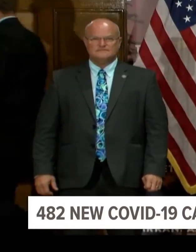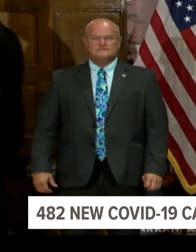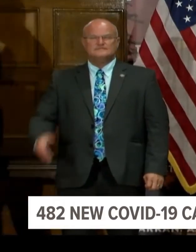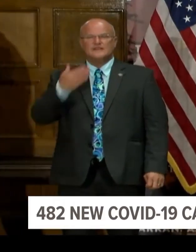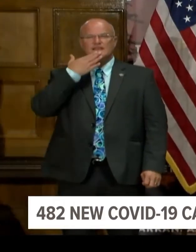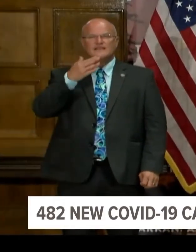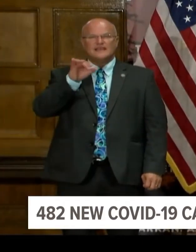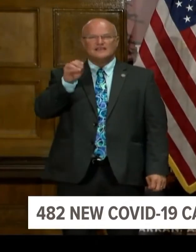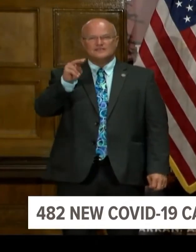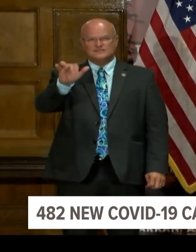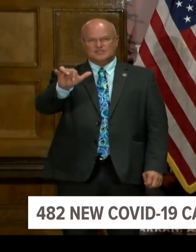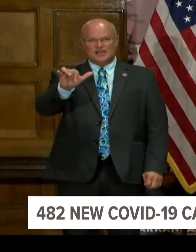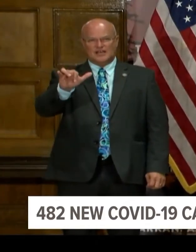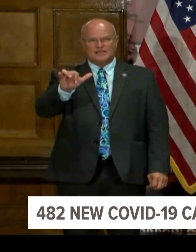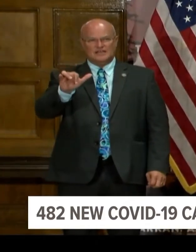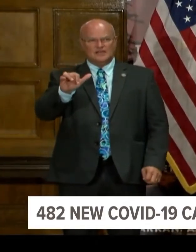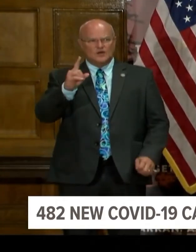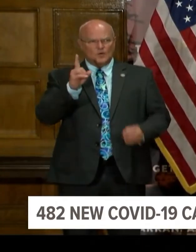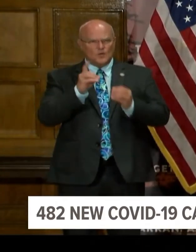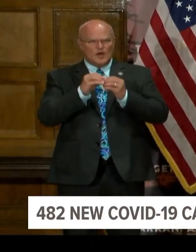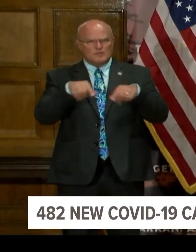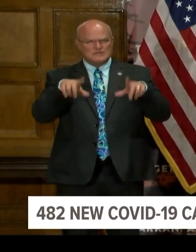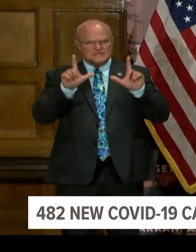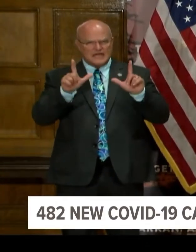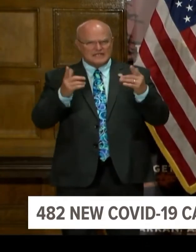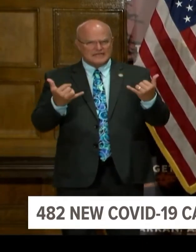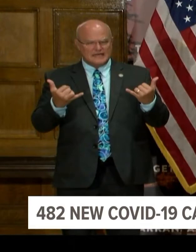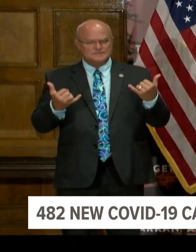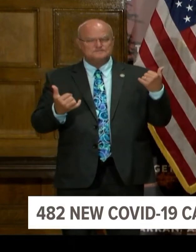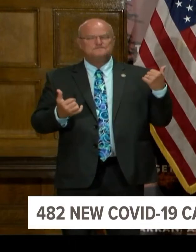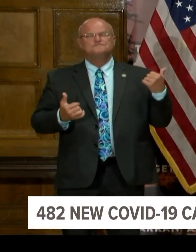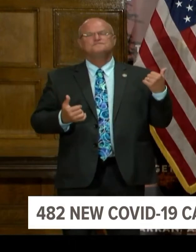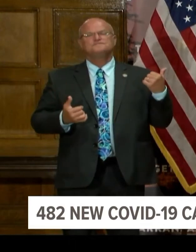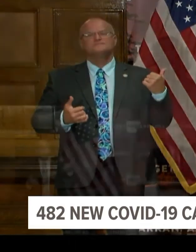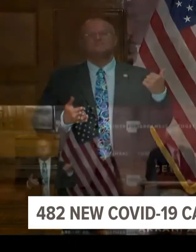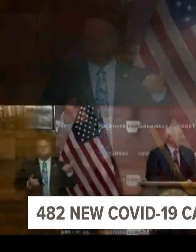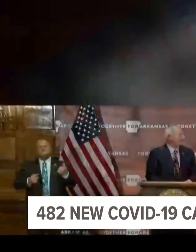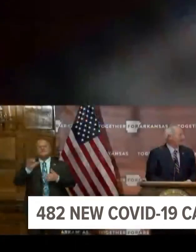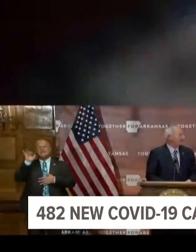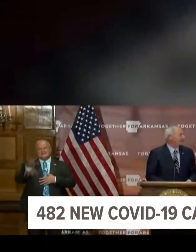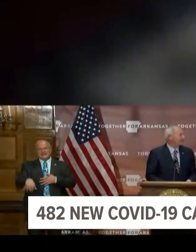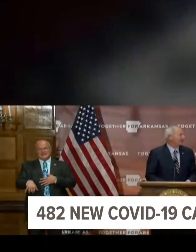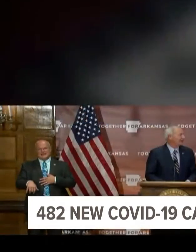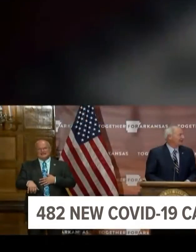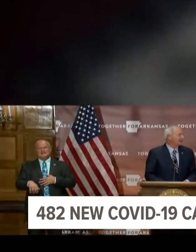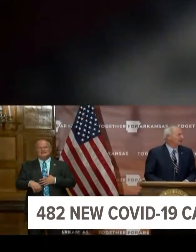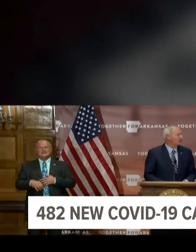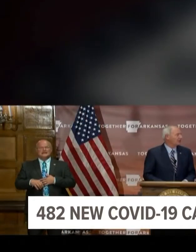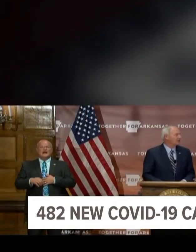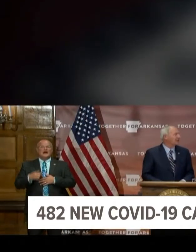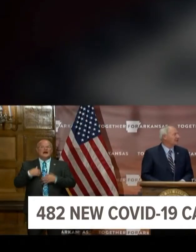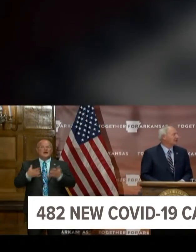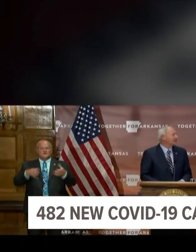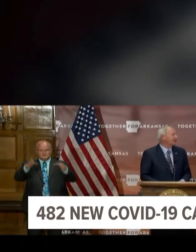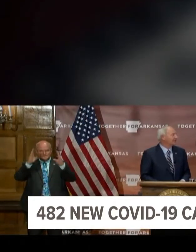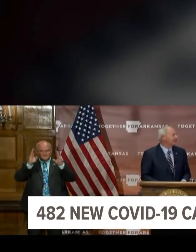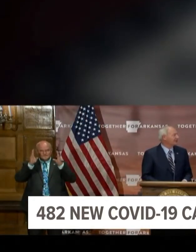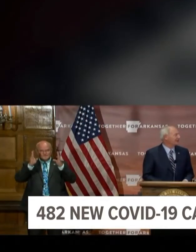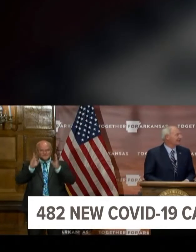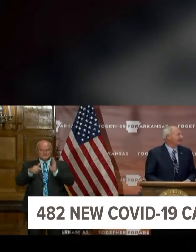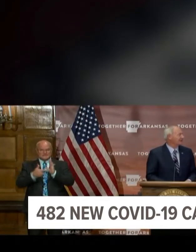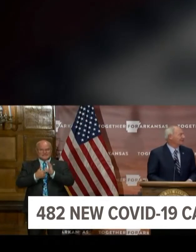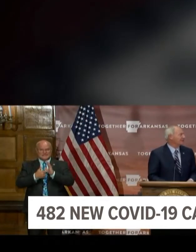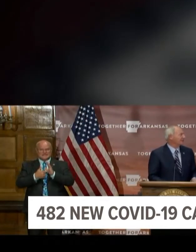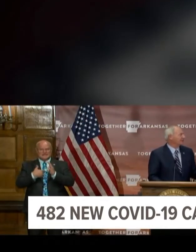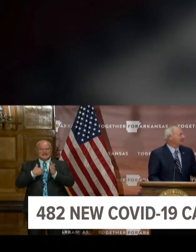Thank you, Johnny, and put up one more slide if you might. Yes, this is one. I want to draw attention to this.